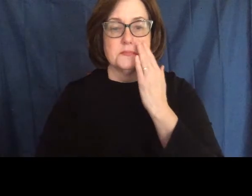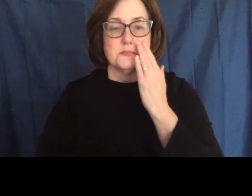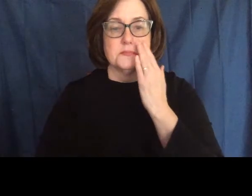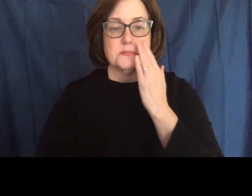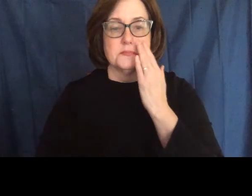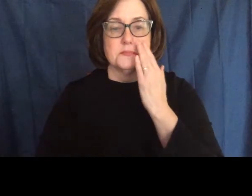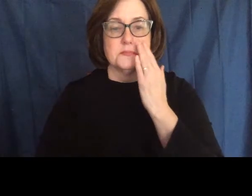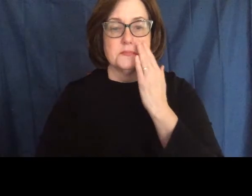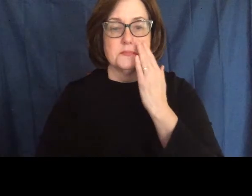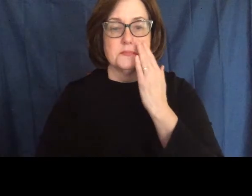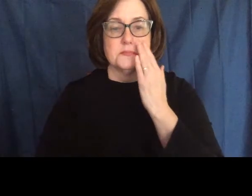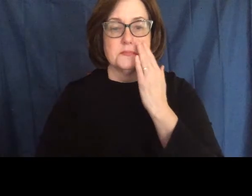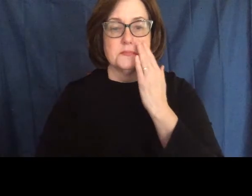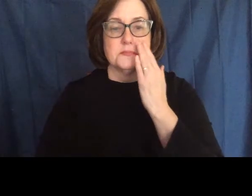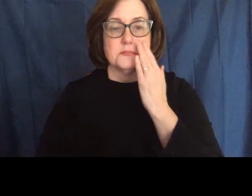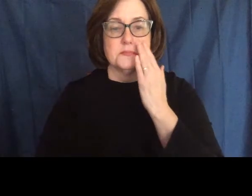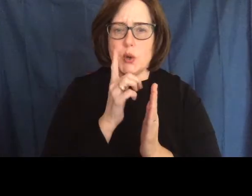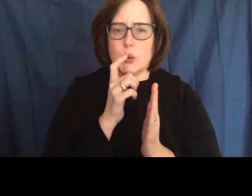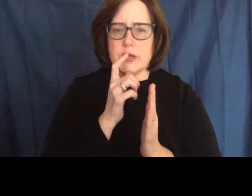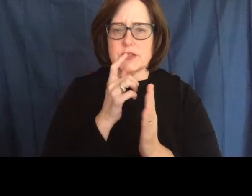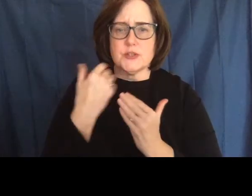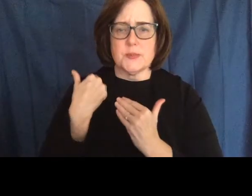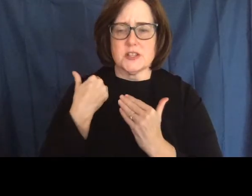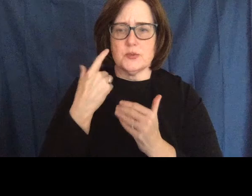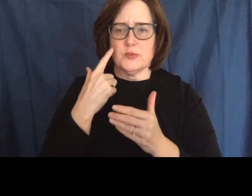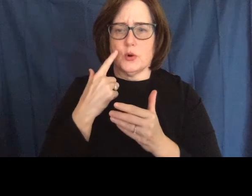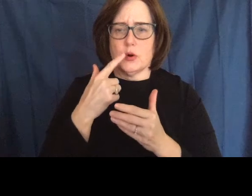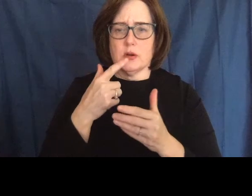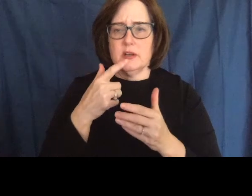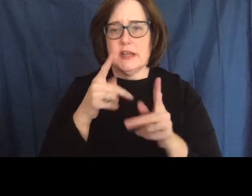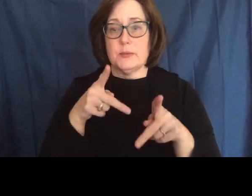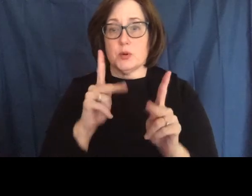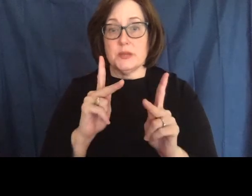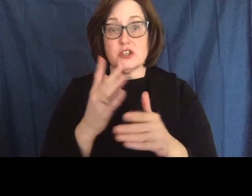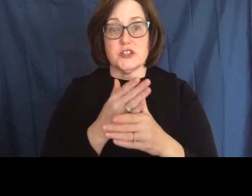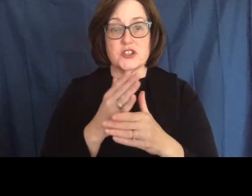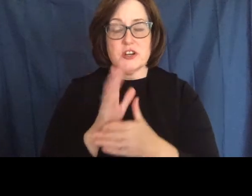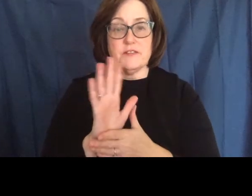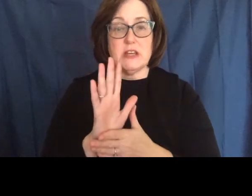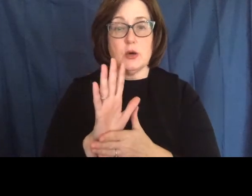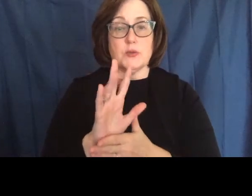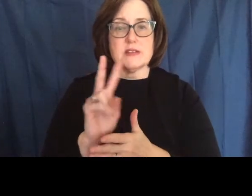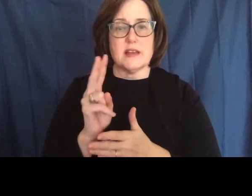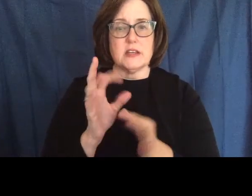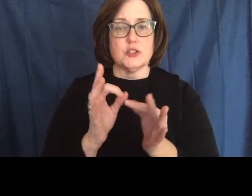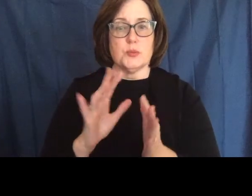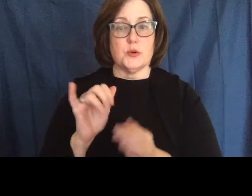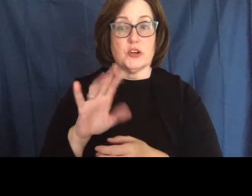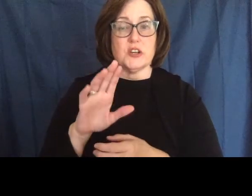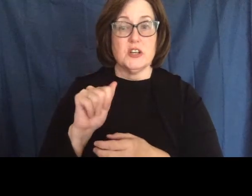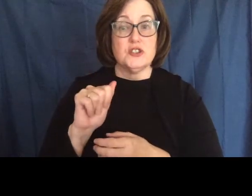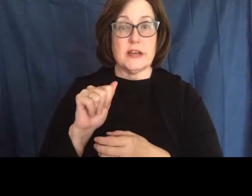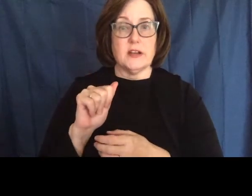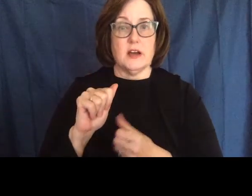This is Catherine, the interpreter. May I ask who is responsible for giving permission to share video? The second